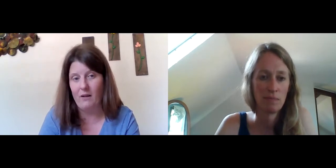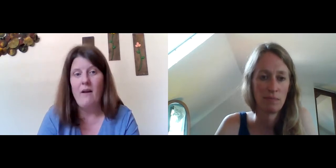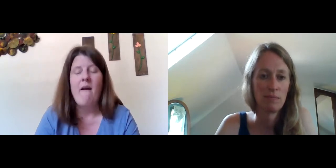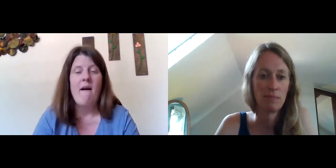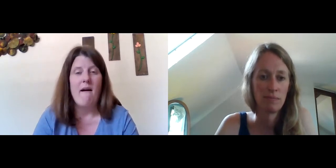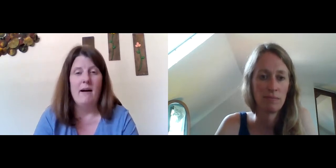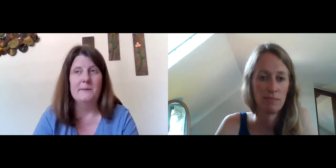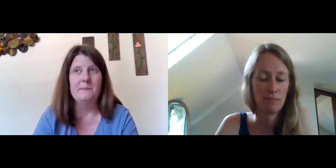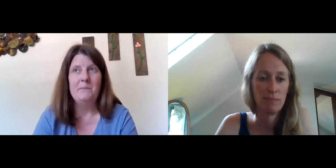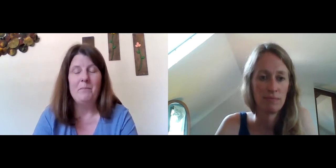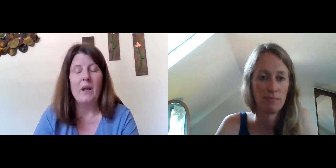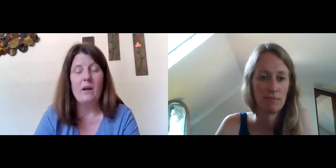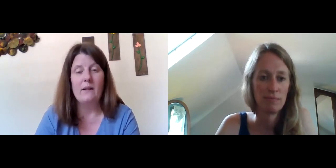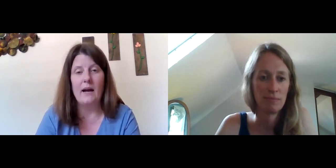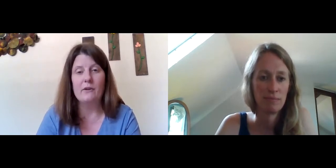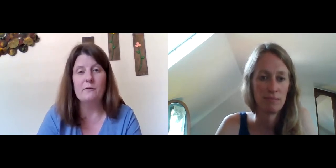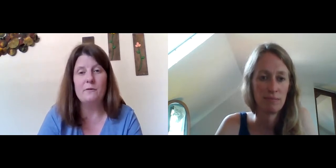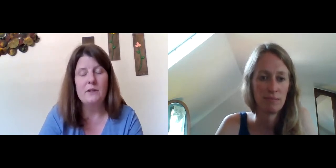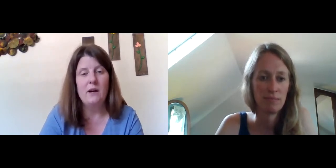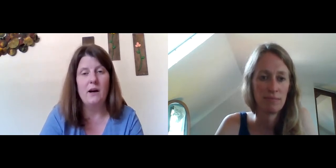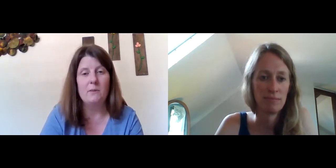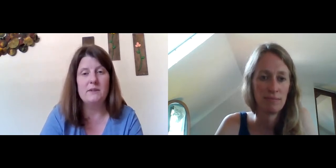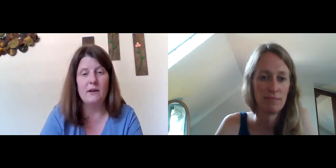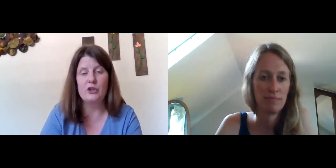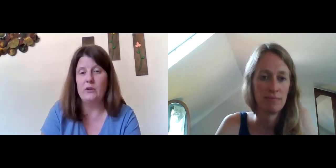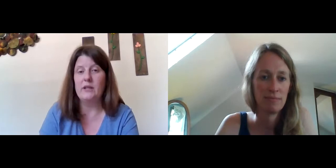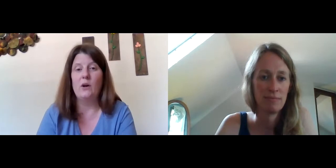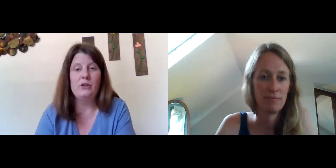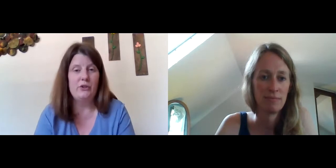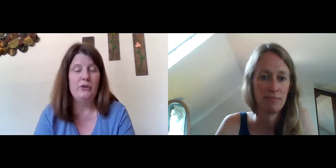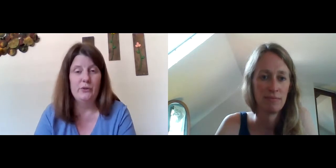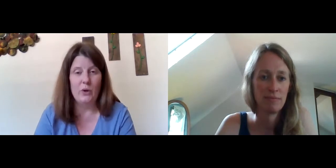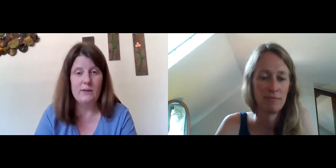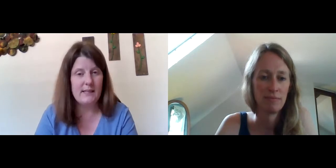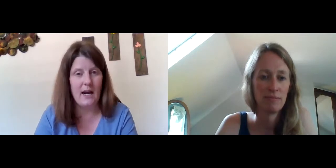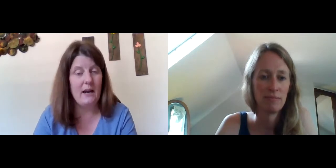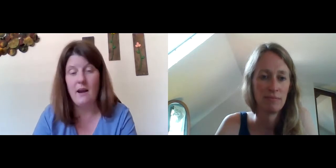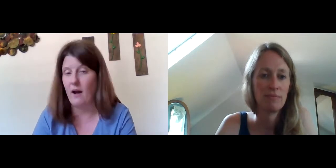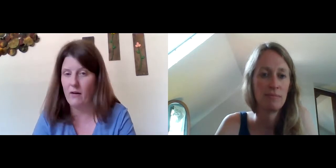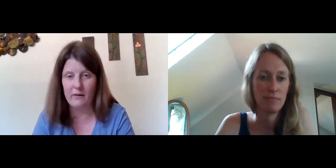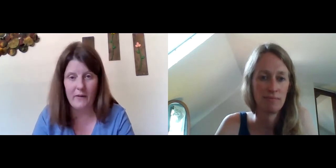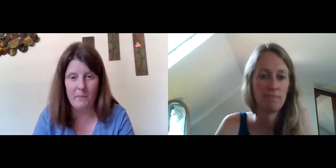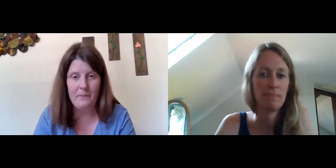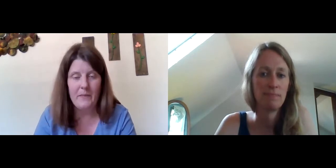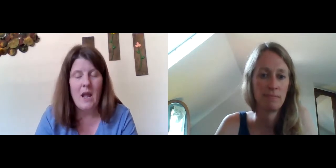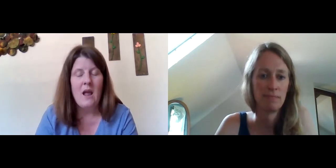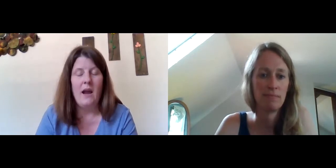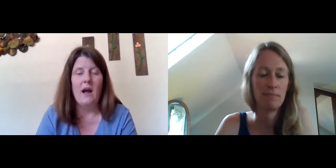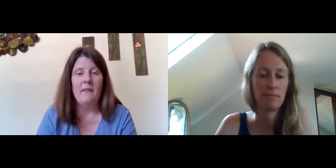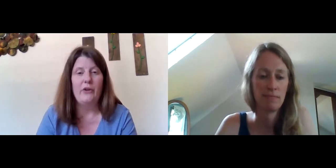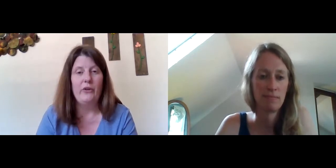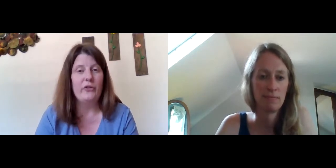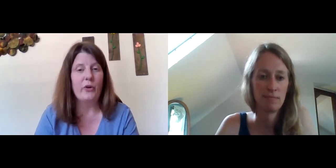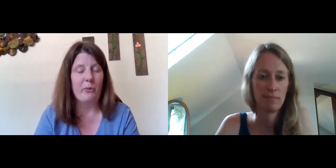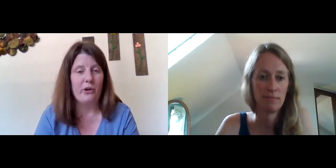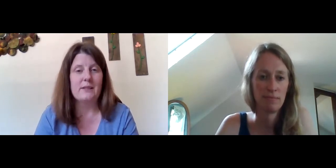at all. A lot of deaf children and adults do know sign, not all of them, and